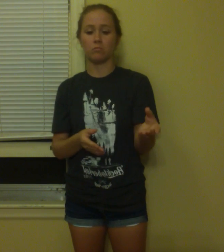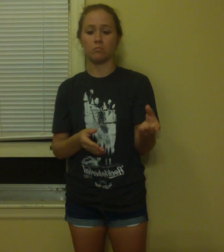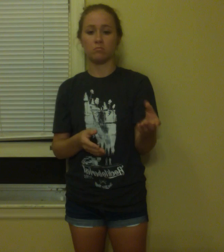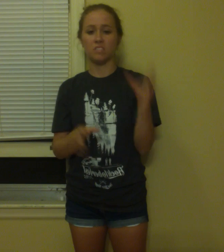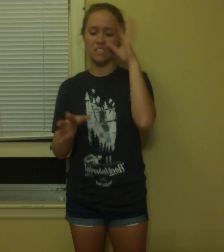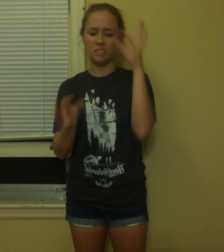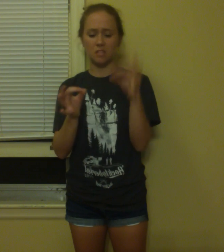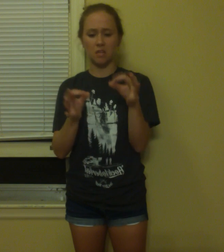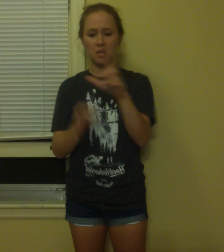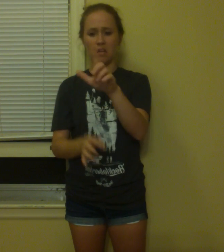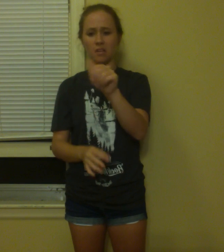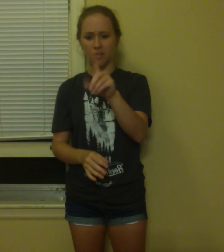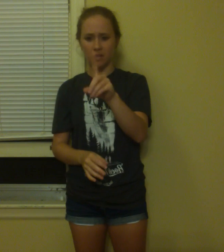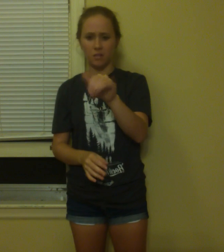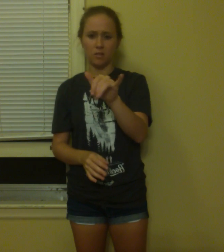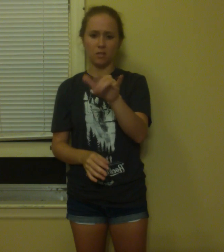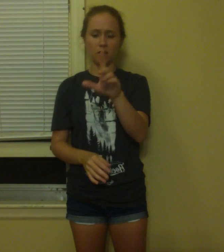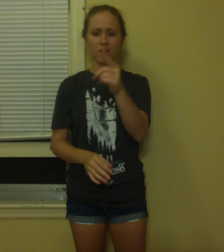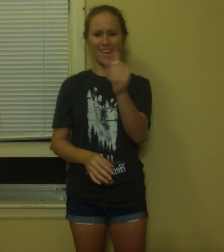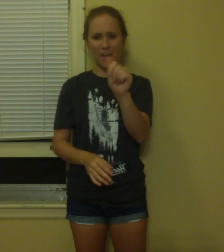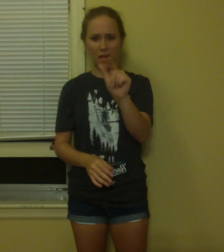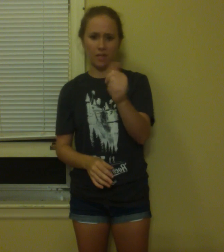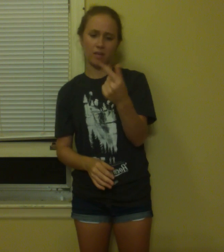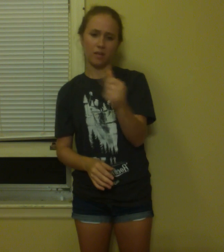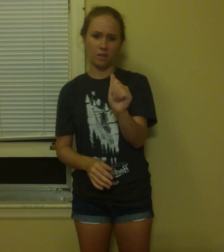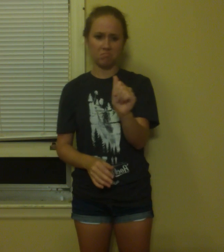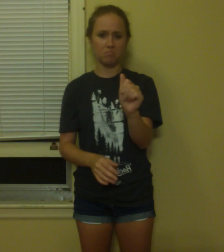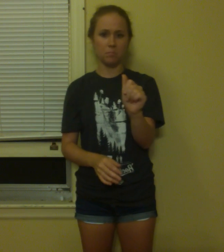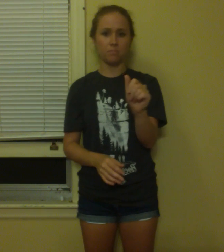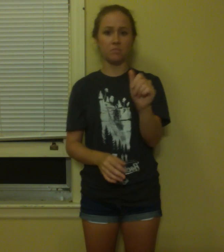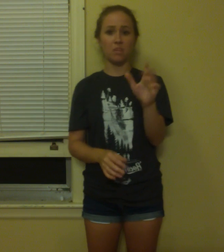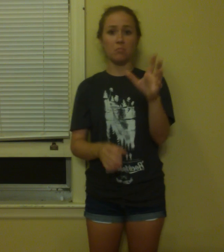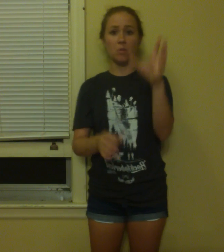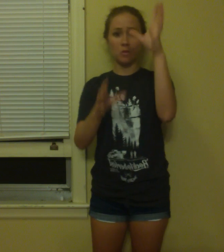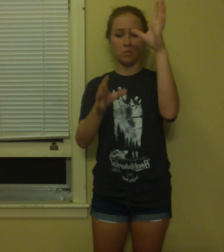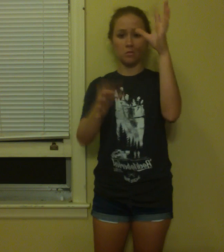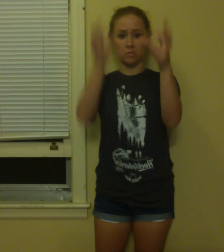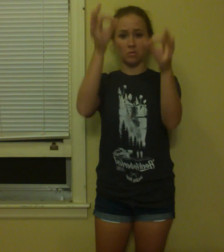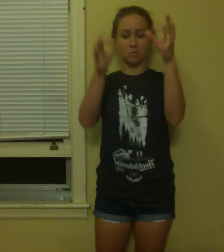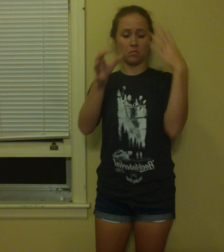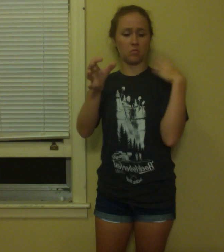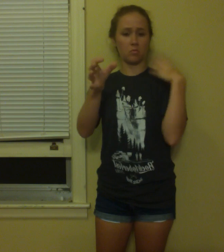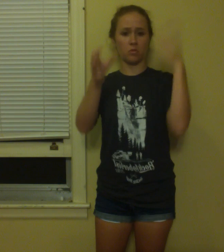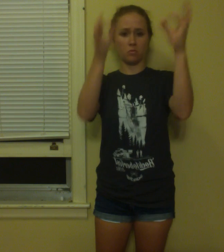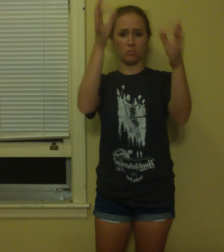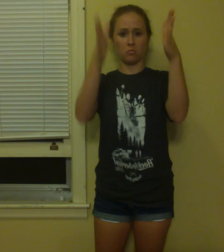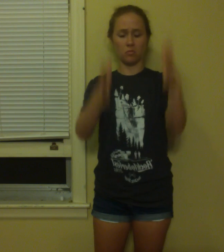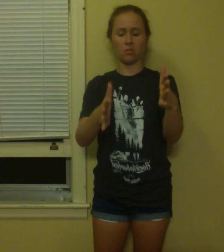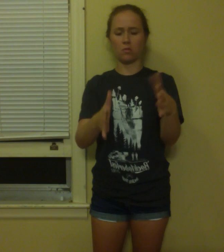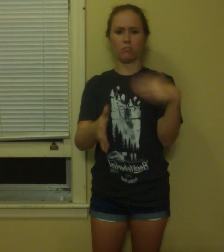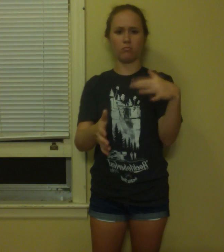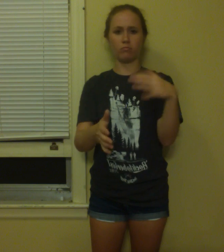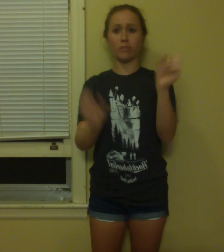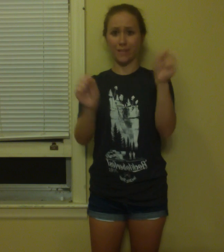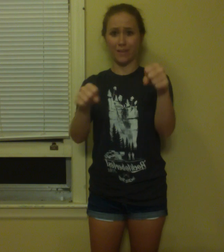but I really hope he does not nominate Lady Gaga to be on the Supreme Court. But if he does, remember the Senate gets to vote. And they would take one look at